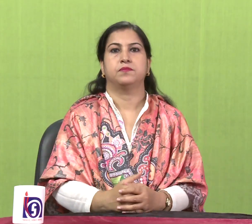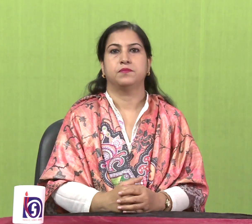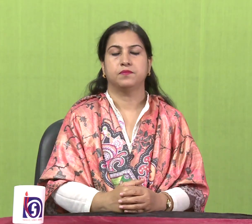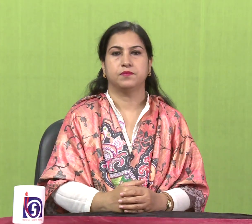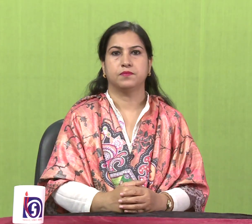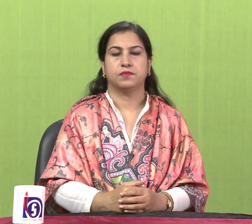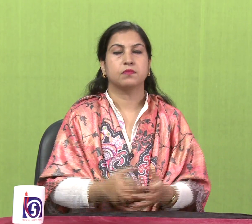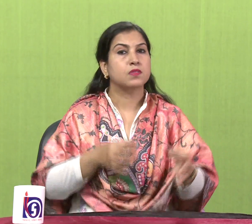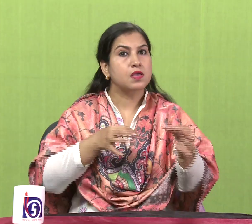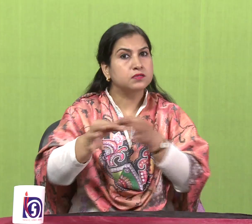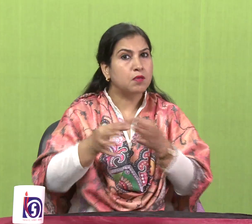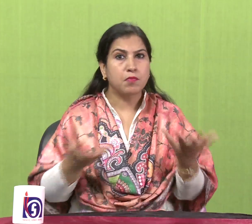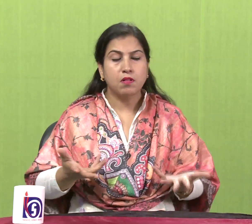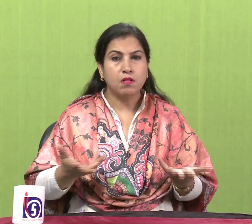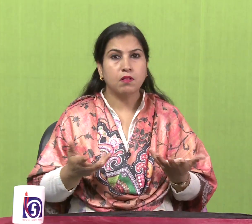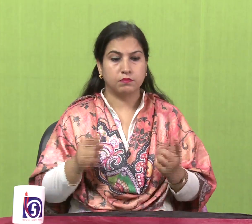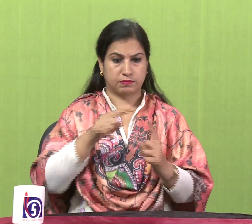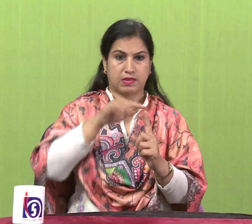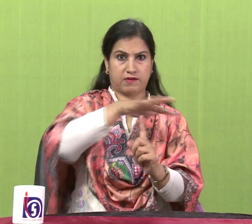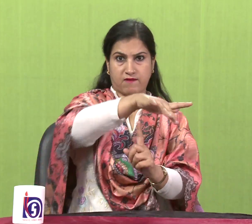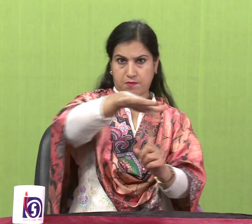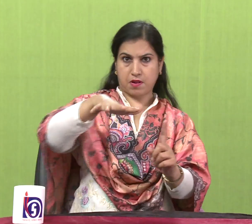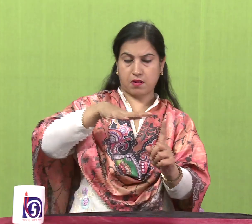For example, environmental degradation.